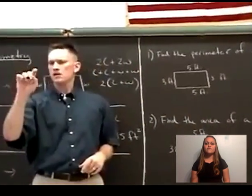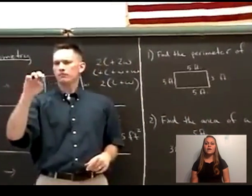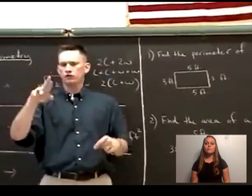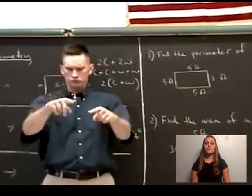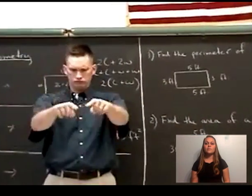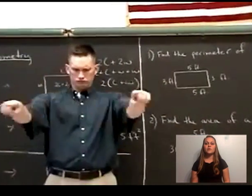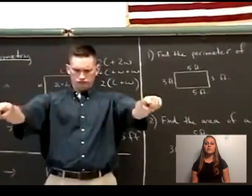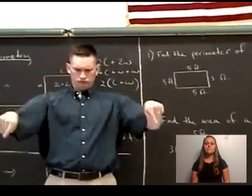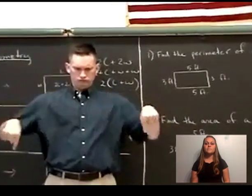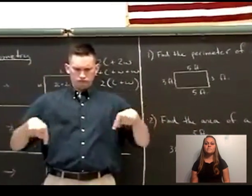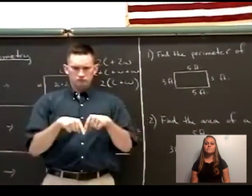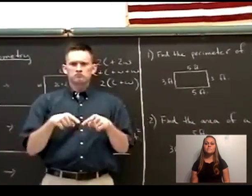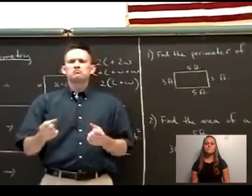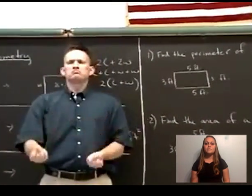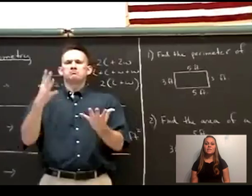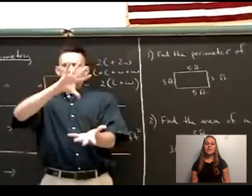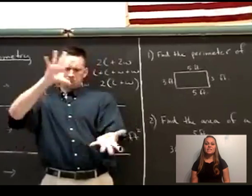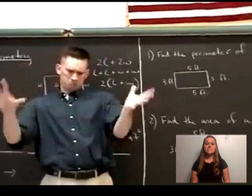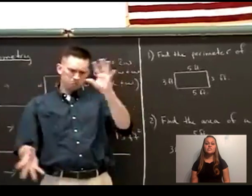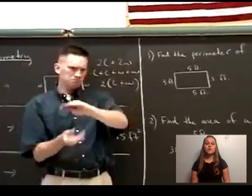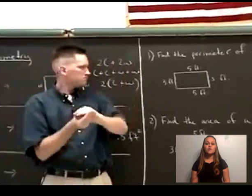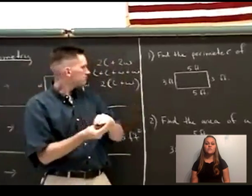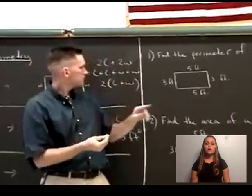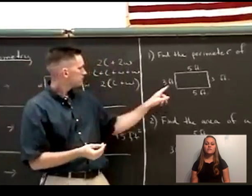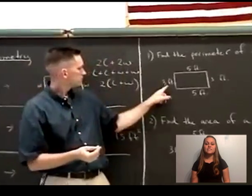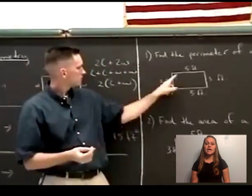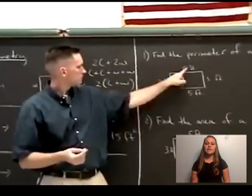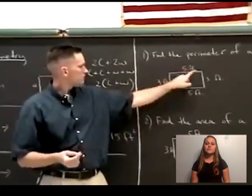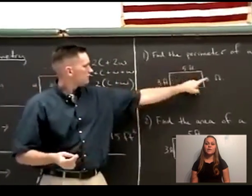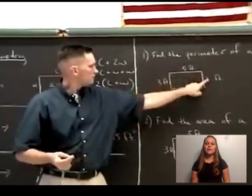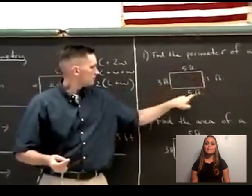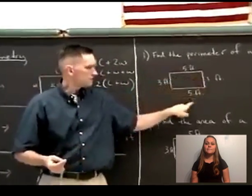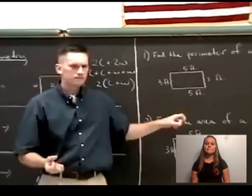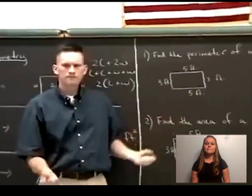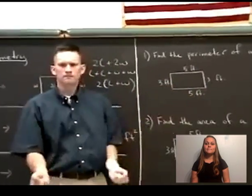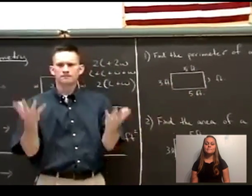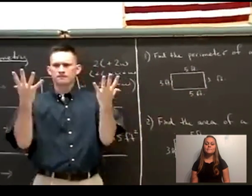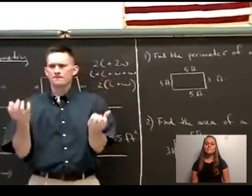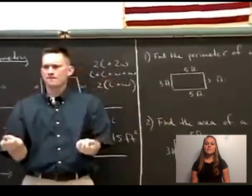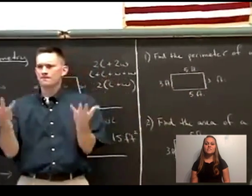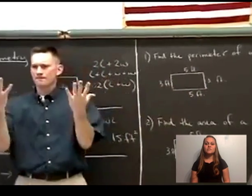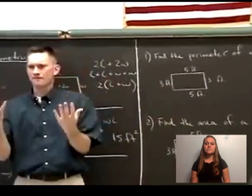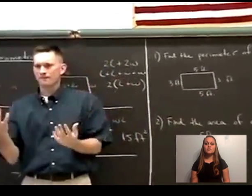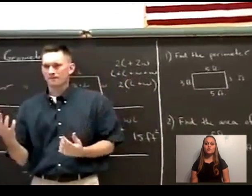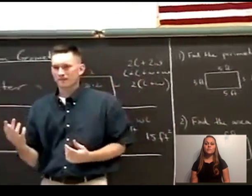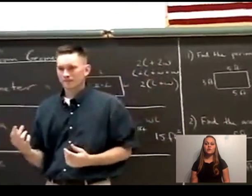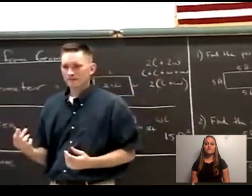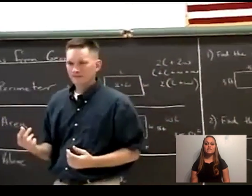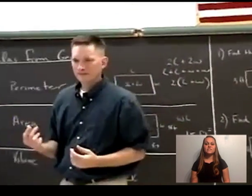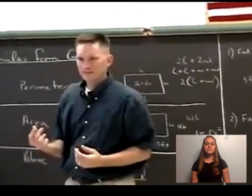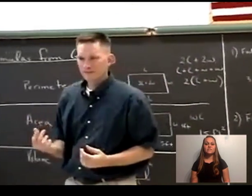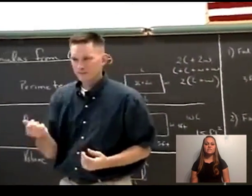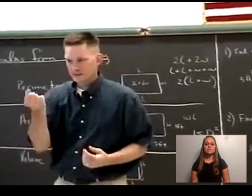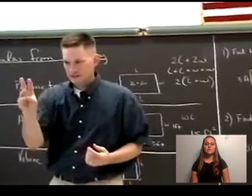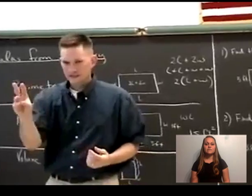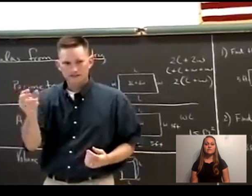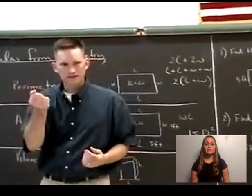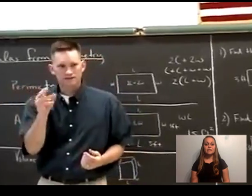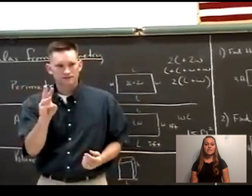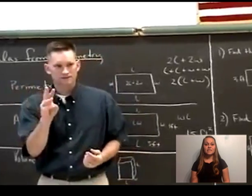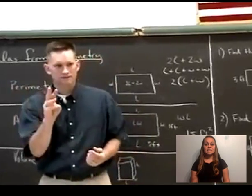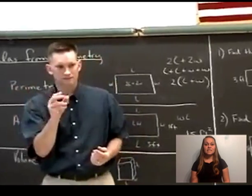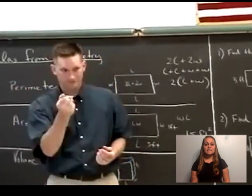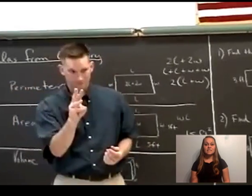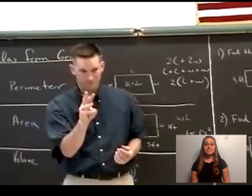How do you find perimeter? It's the total of all the sides, right? So what's the perimeter of this one?